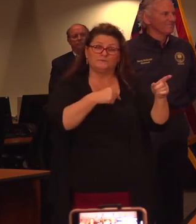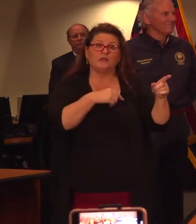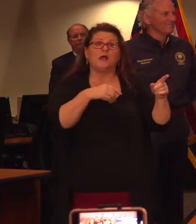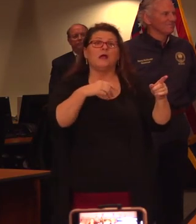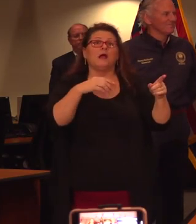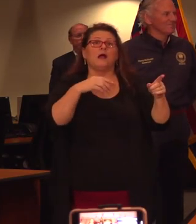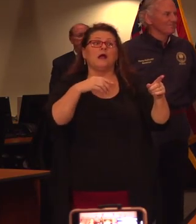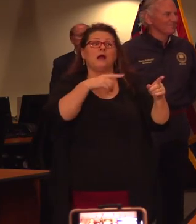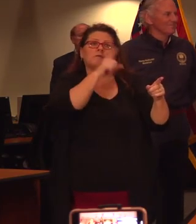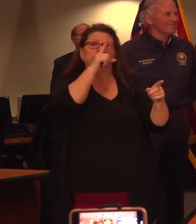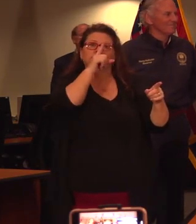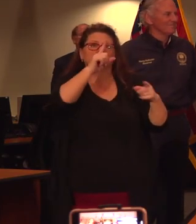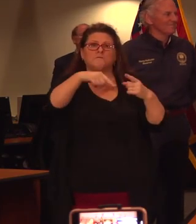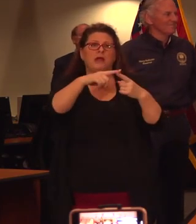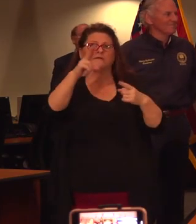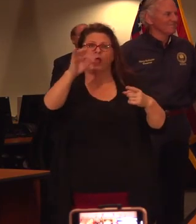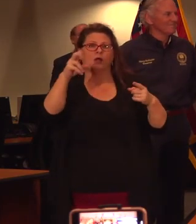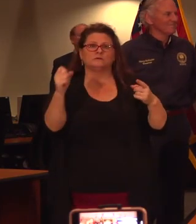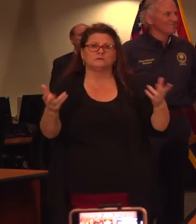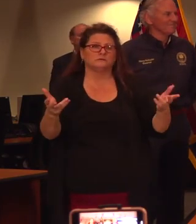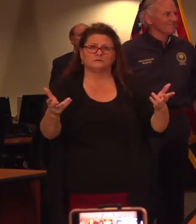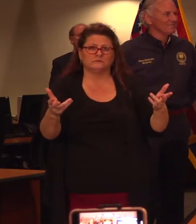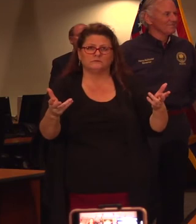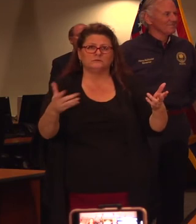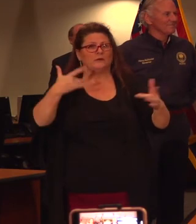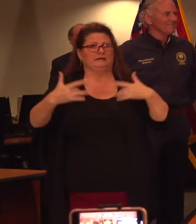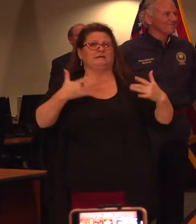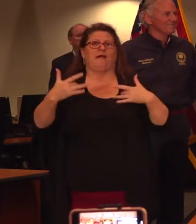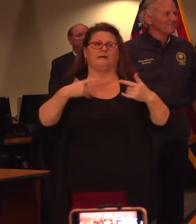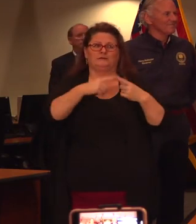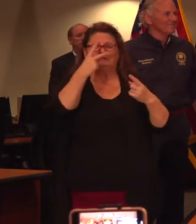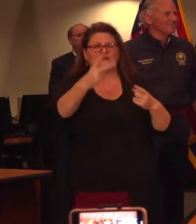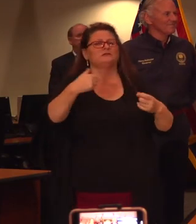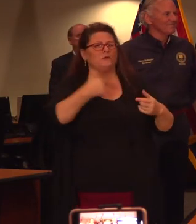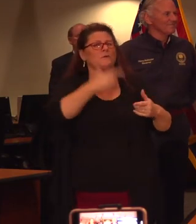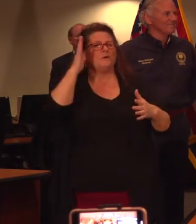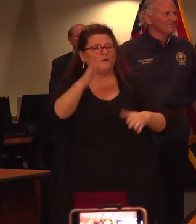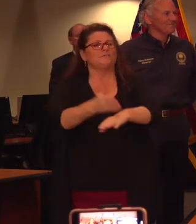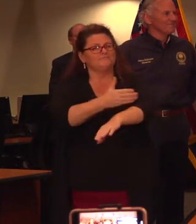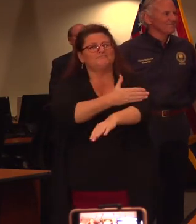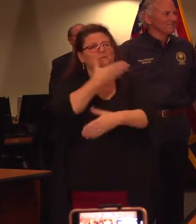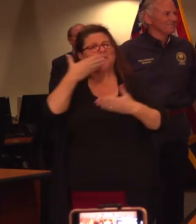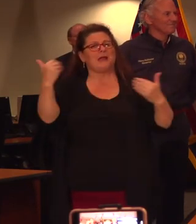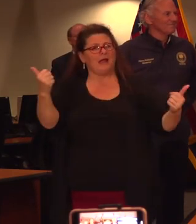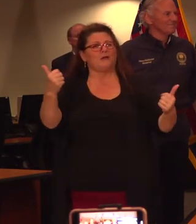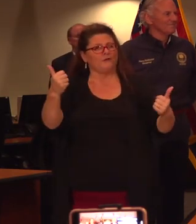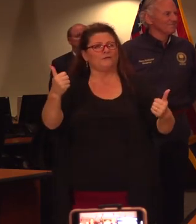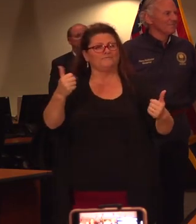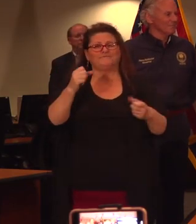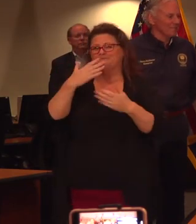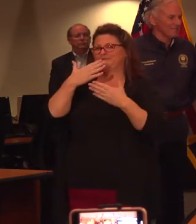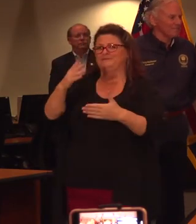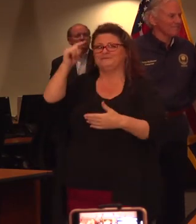we'll get through this, and when we get through this, we'll be better, and we'll be smarter, and we'll continue to be smarter every day. Thank